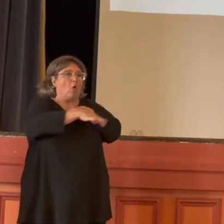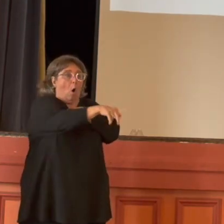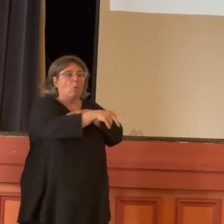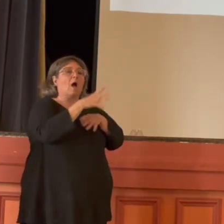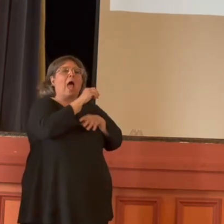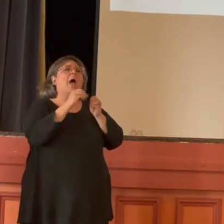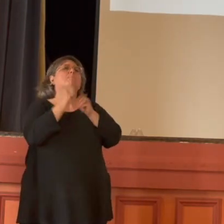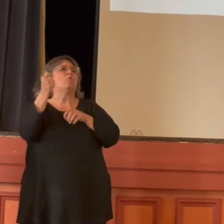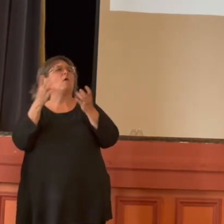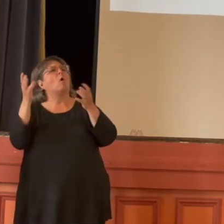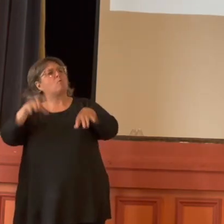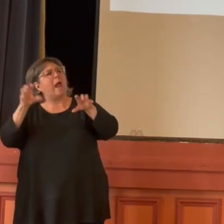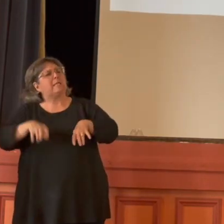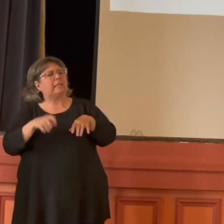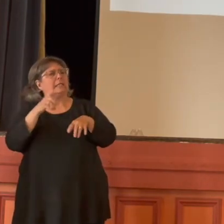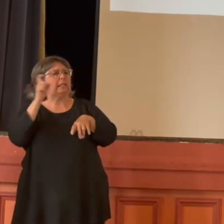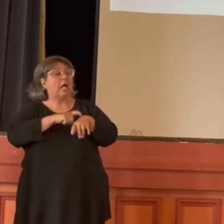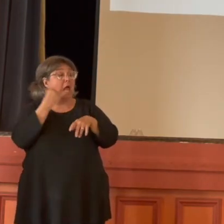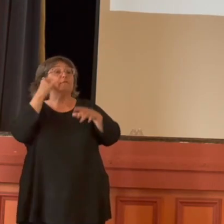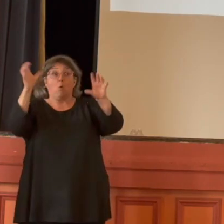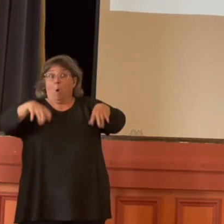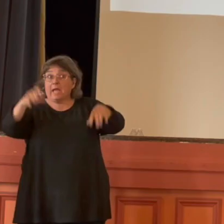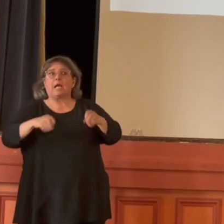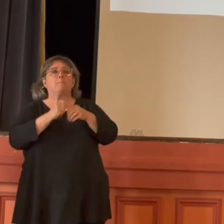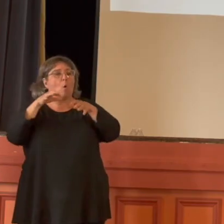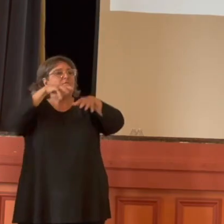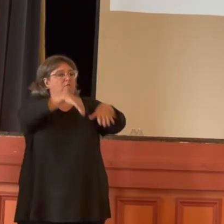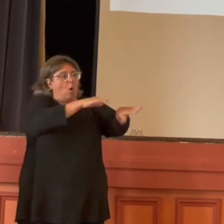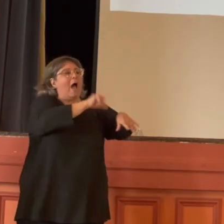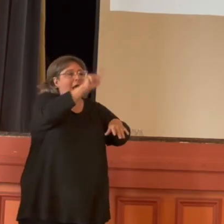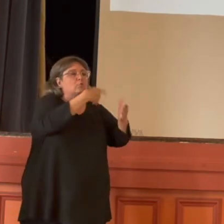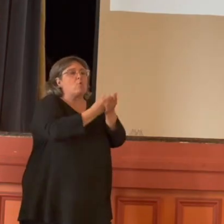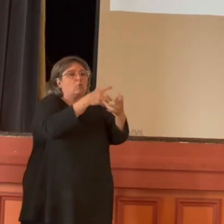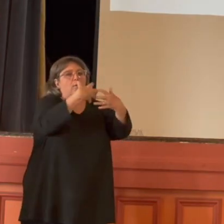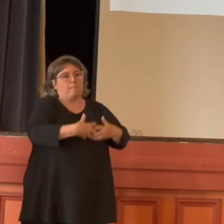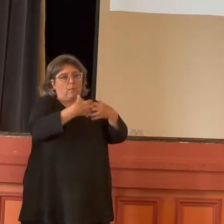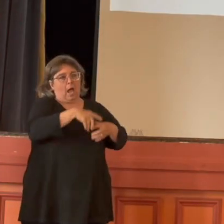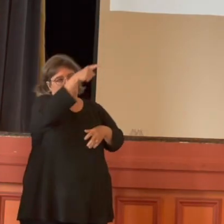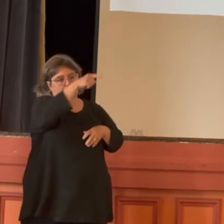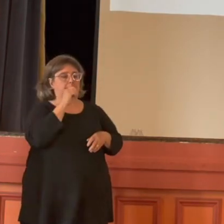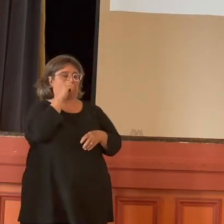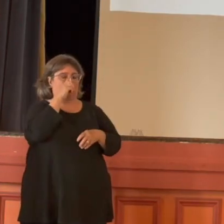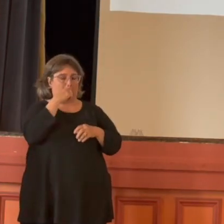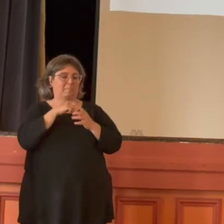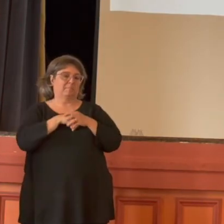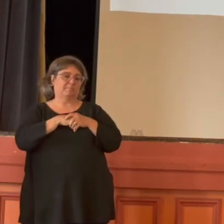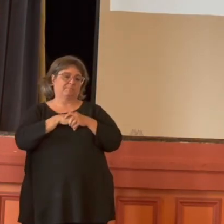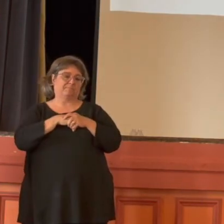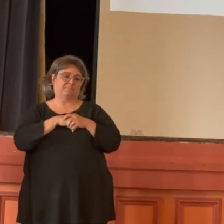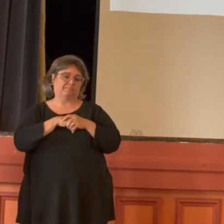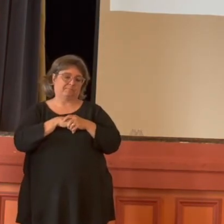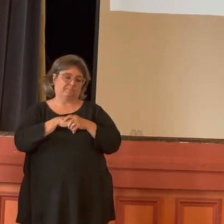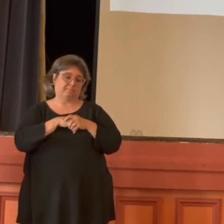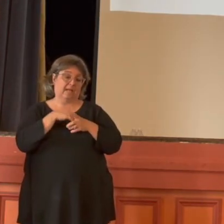most of the wet weather flow. So even when it's raining, most of the flow has to get to that treatment plant.